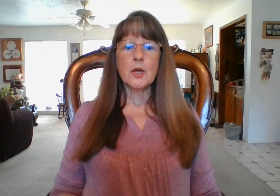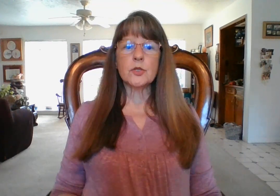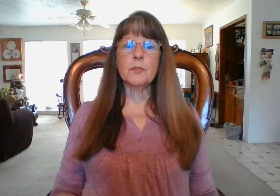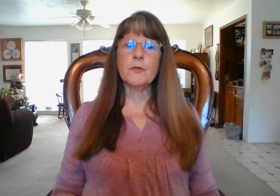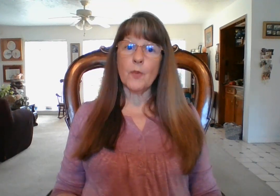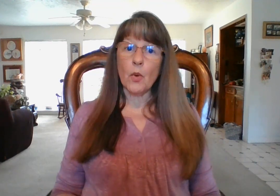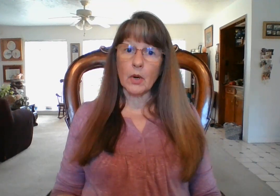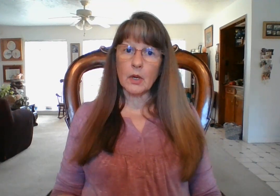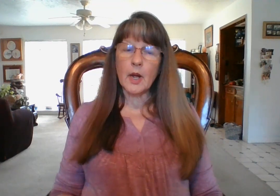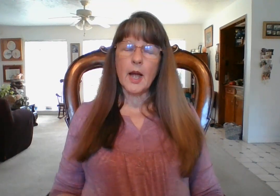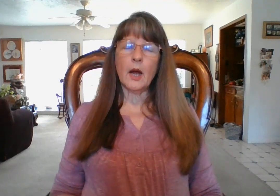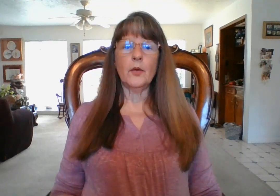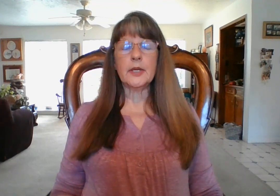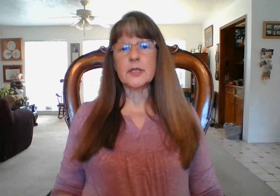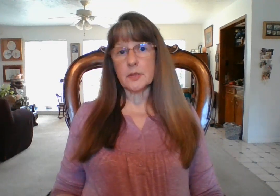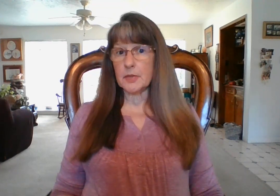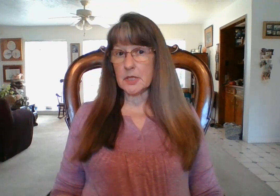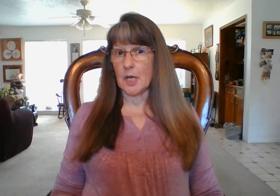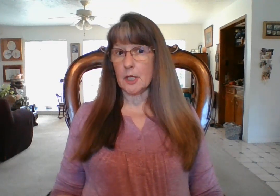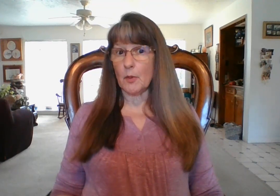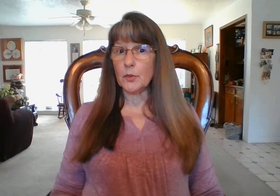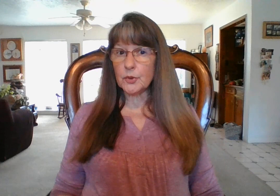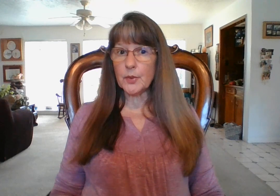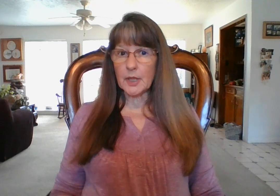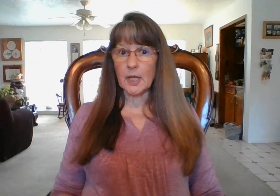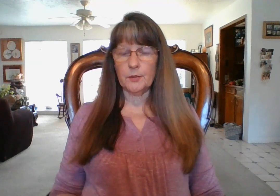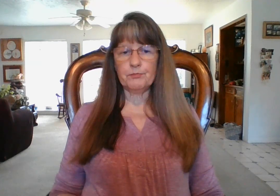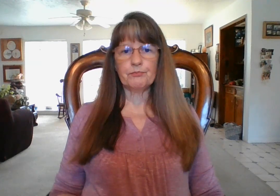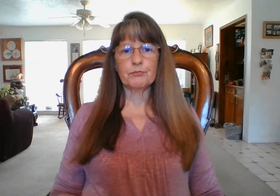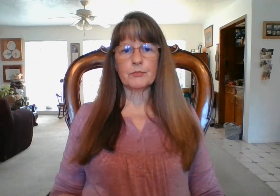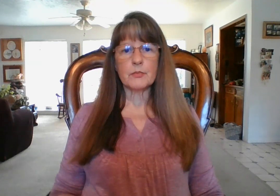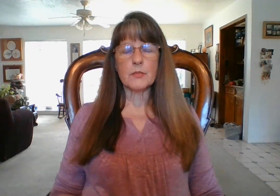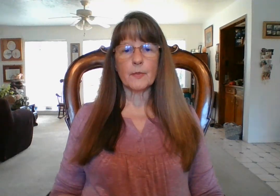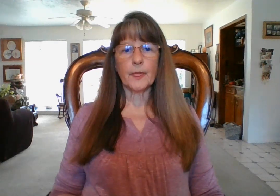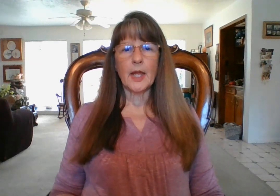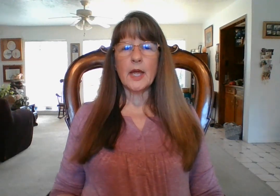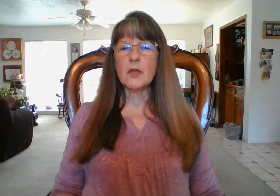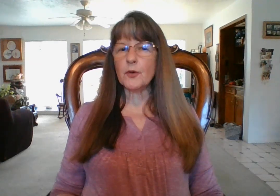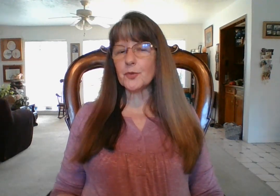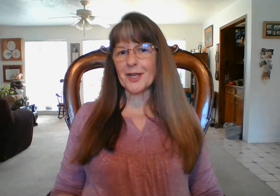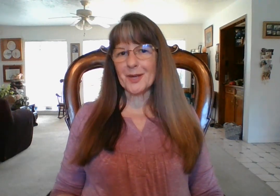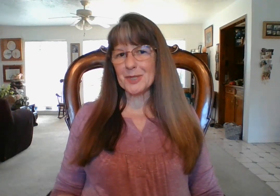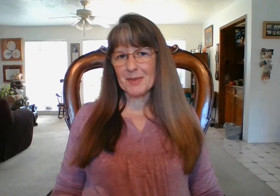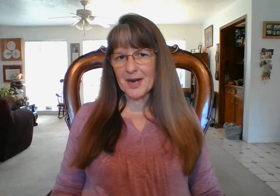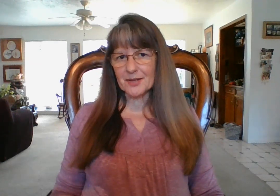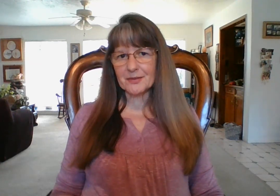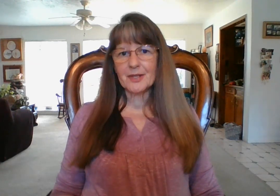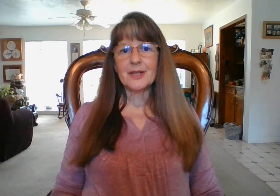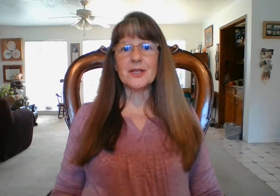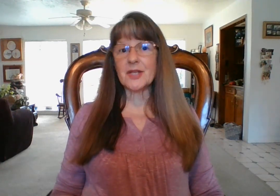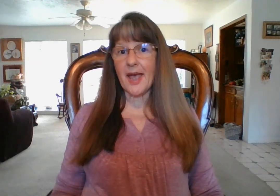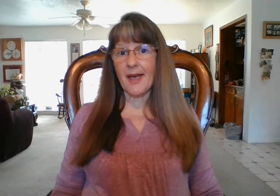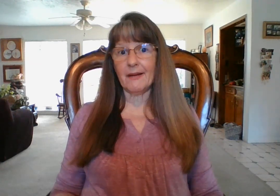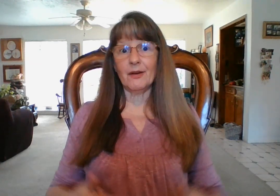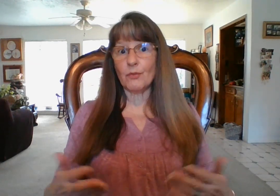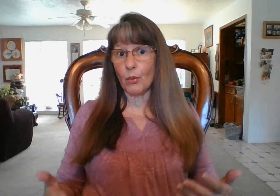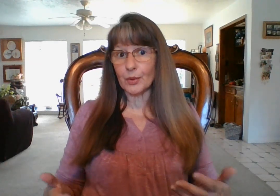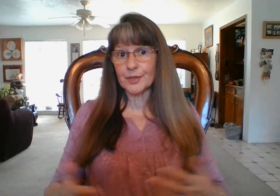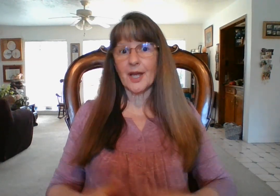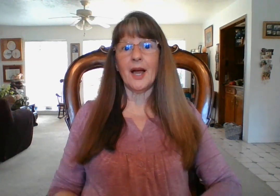So, before, I already did some of these signs, but we'll do it again. And the first one that comes to mind is cat. And of course, I